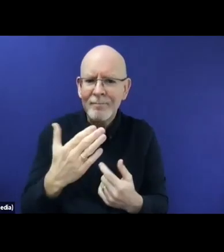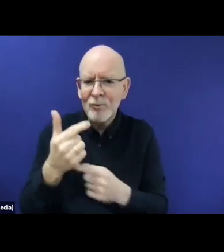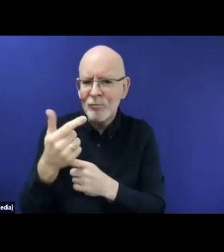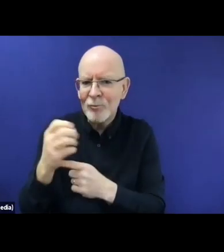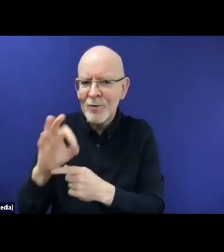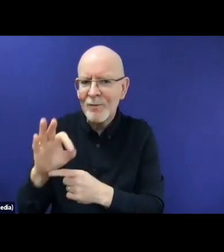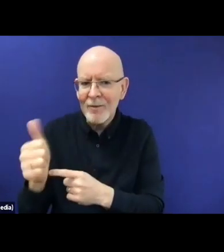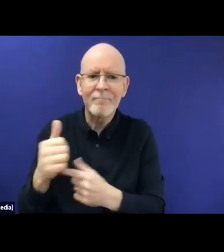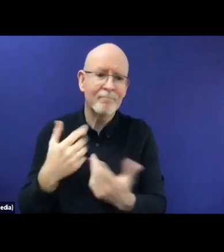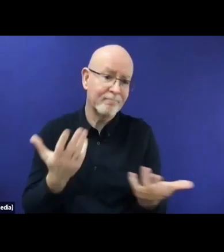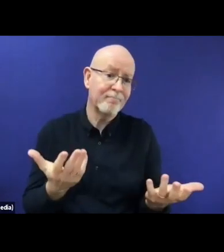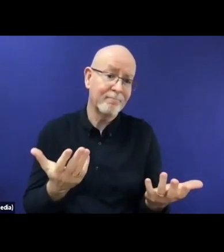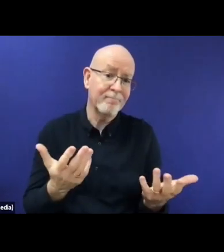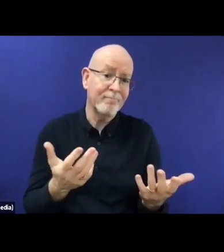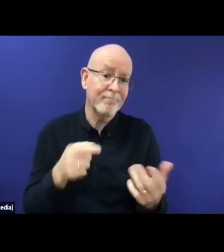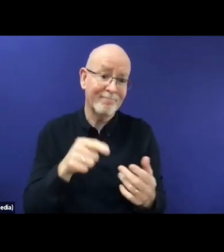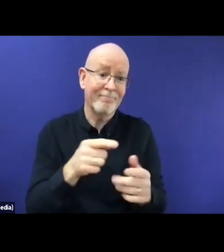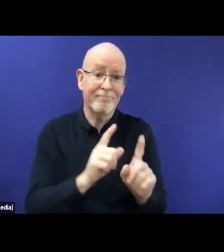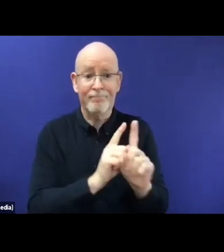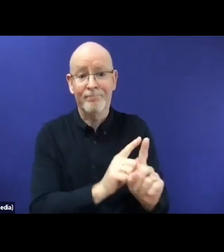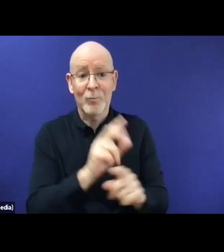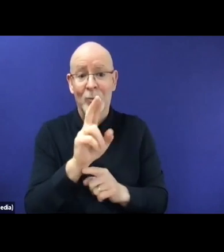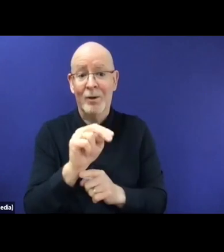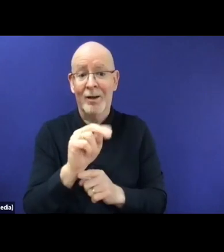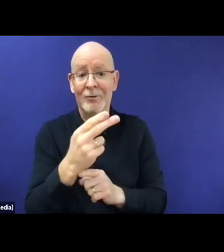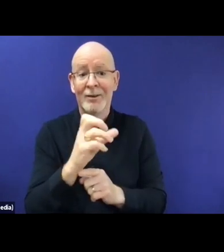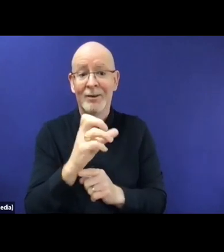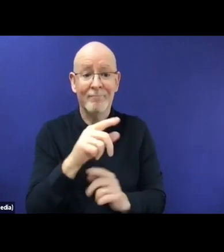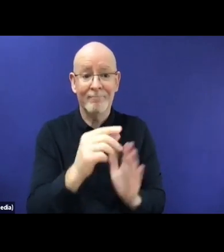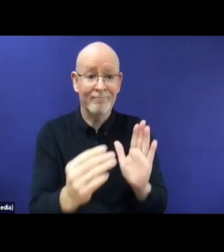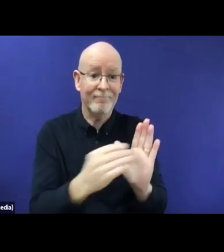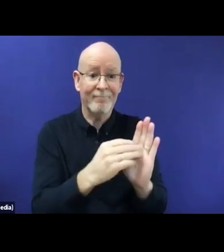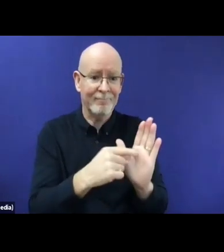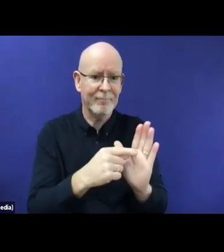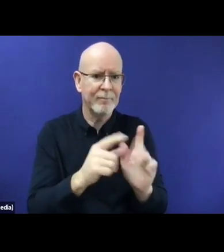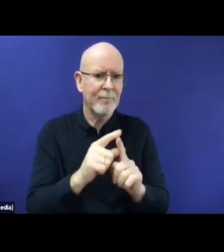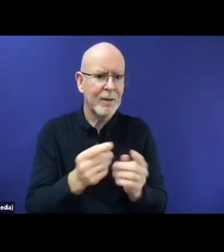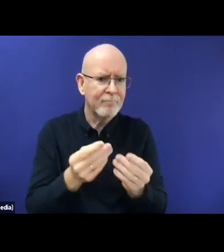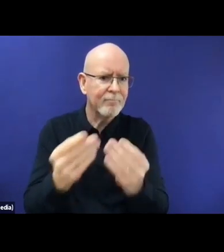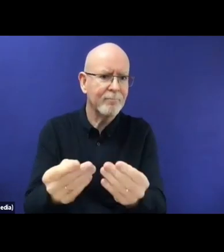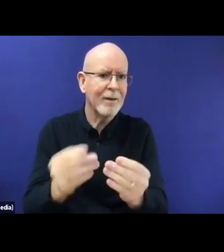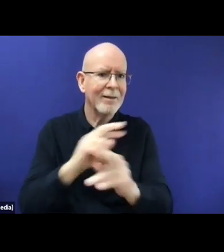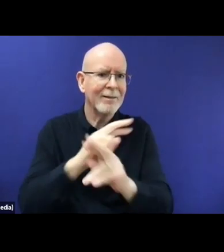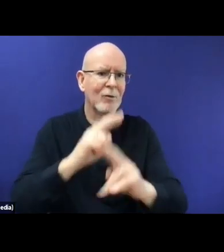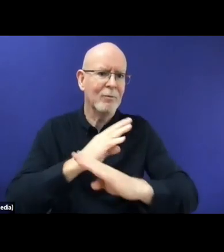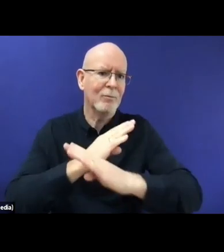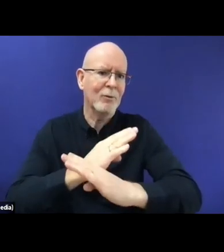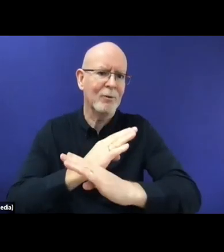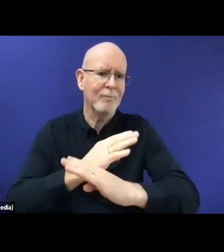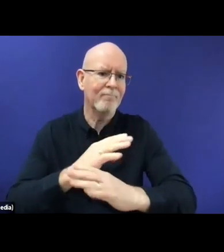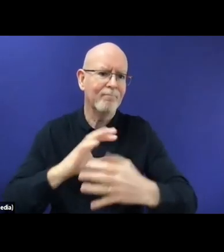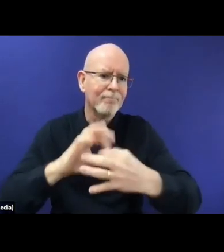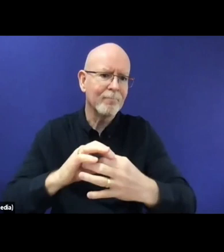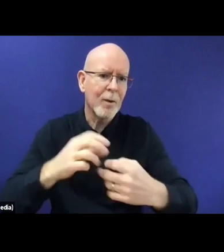integrated system. Governments would provide asylum and facilitate the integration of refugees, and UNHCR on